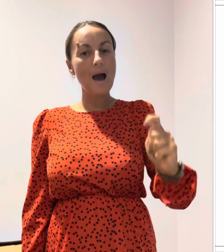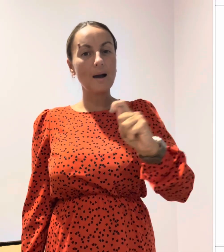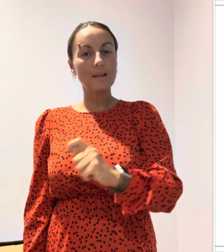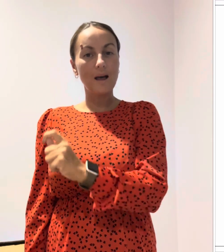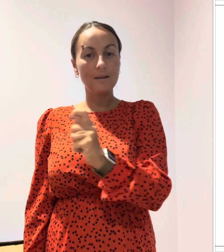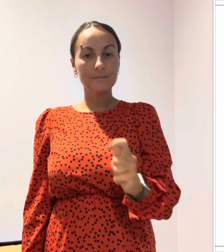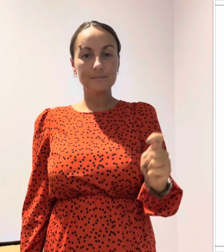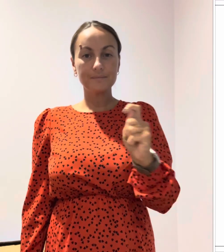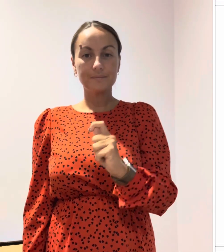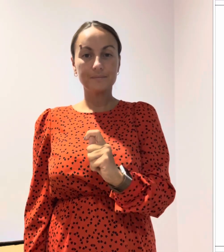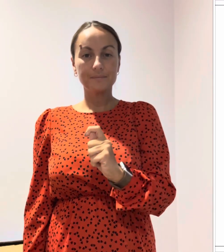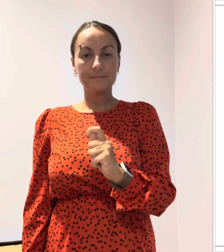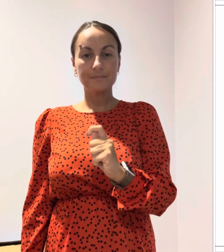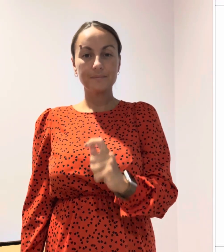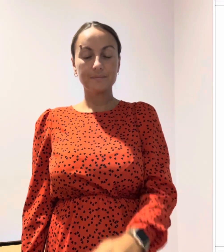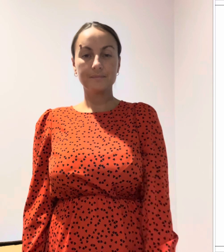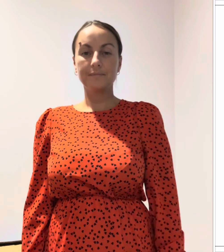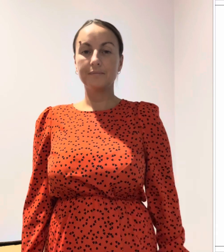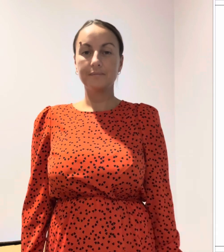Sparkler,